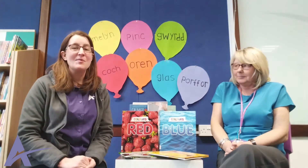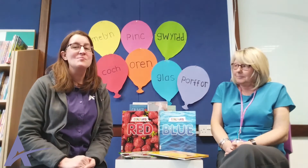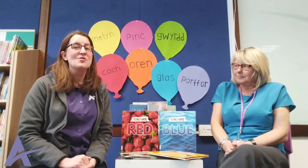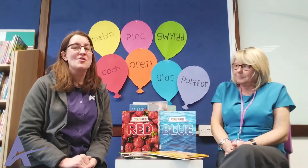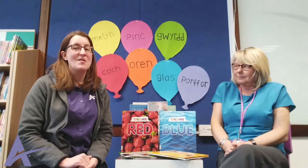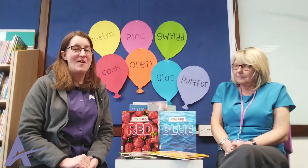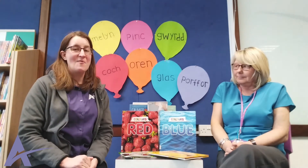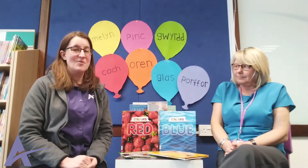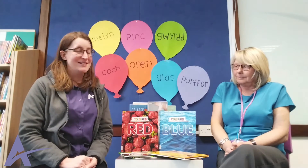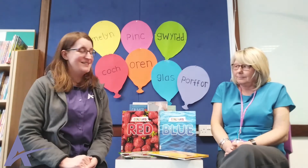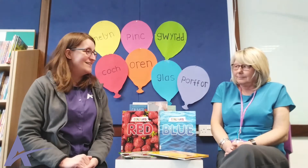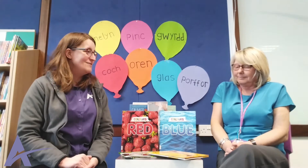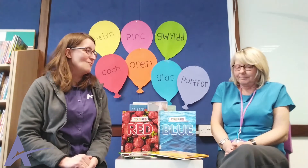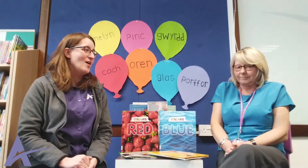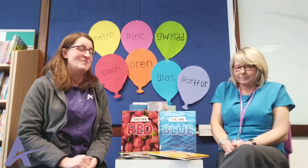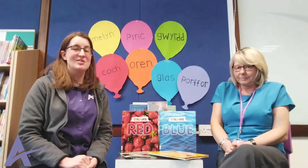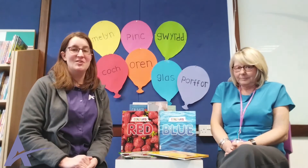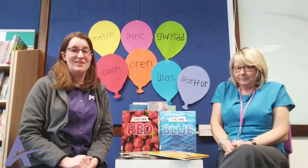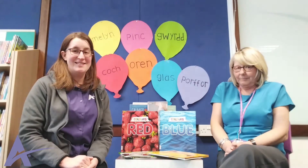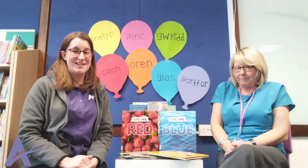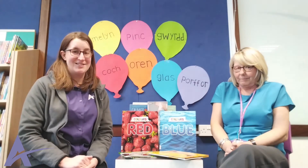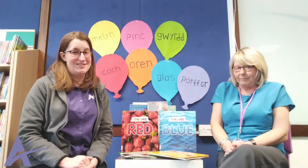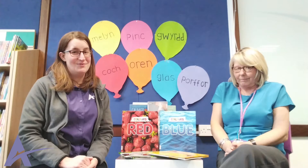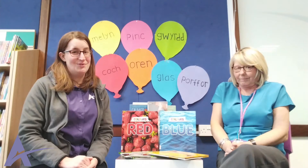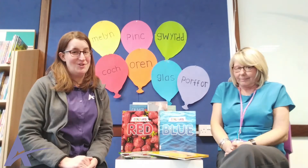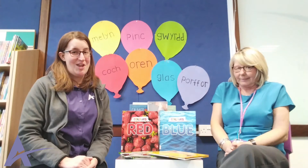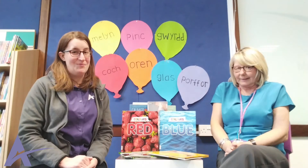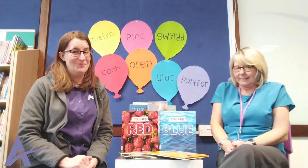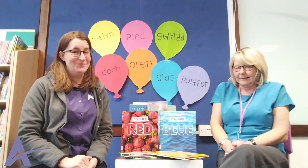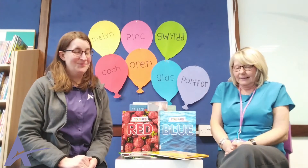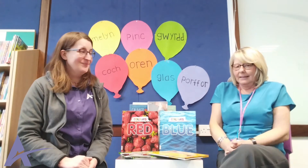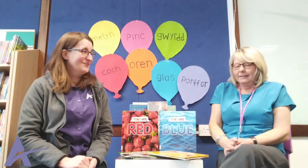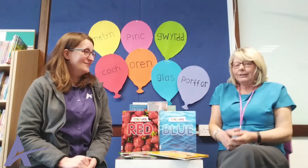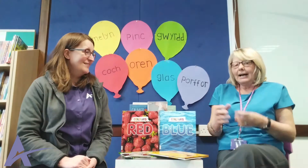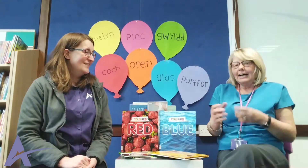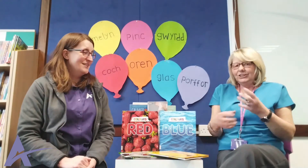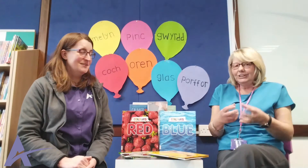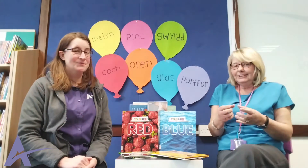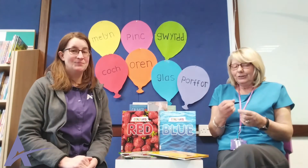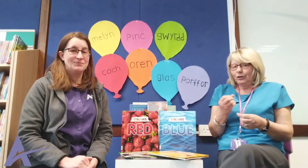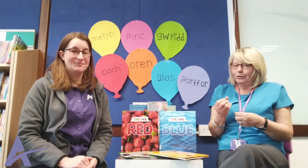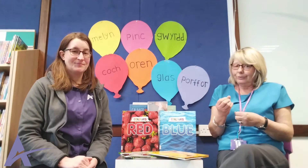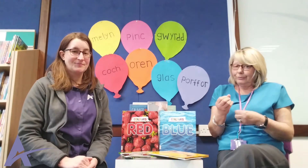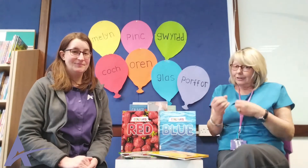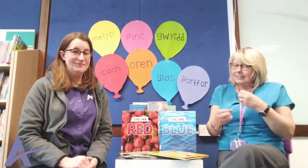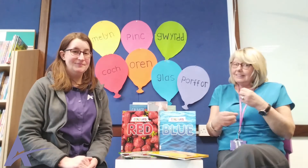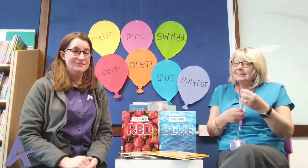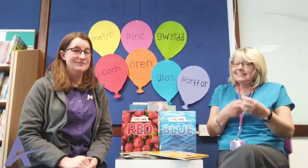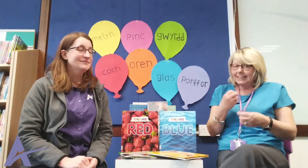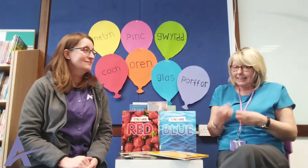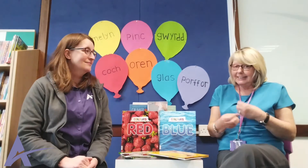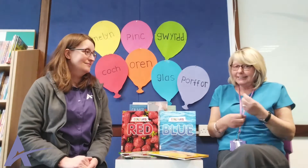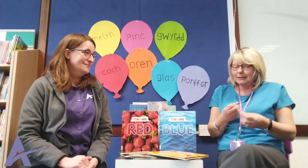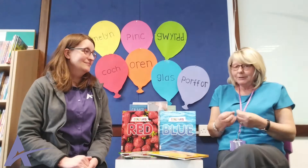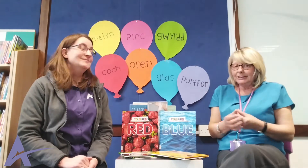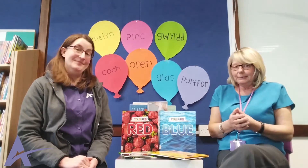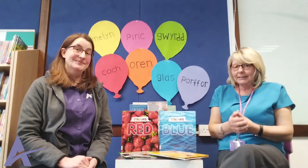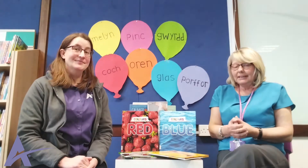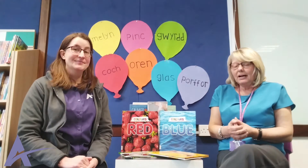more about what it is and why we do these actions for you. The actions, or rather the signs that we're doing,